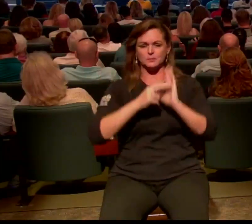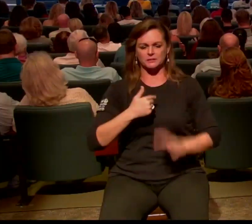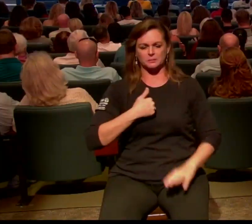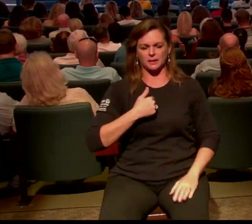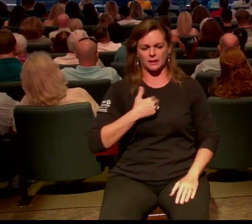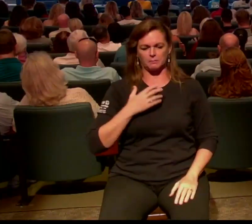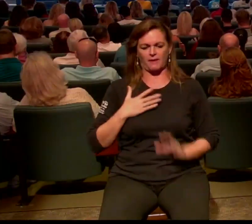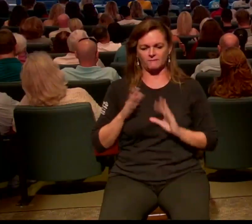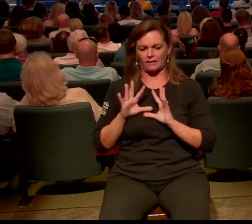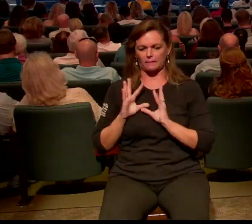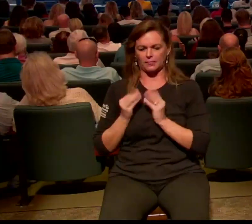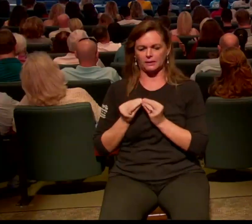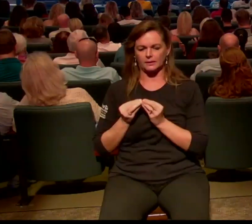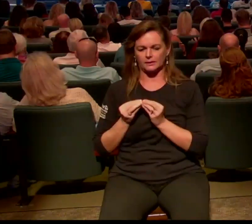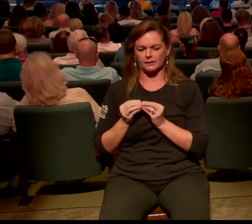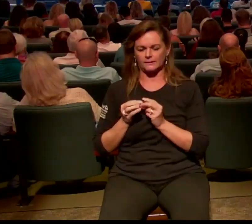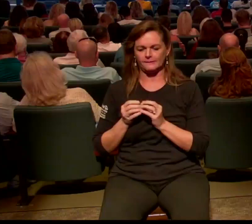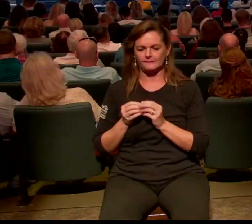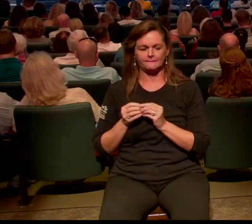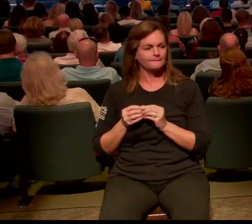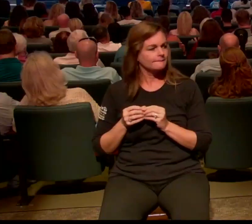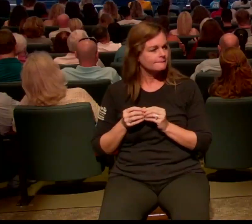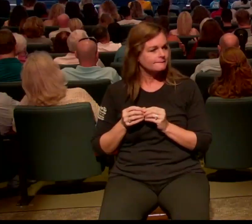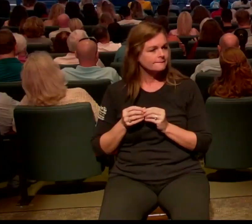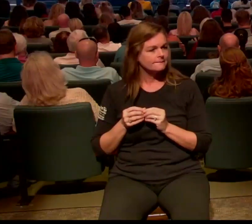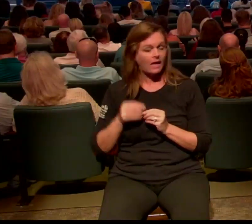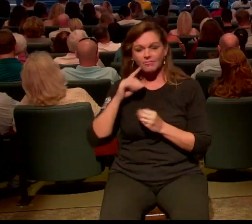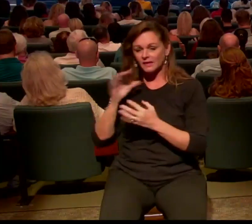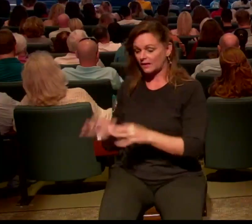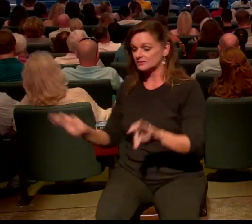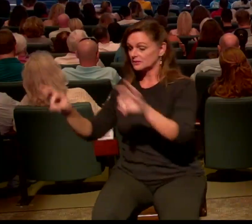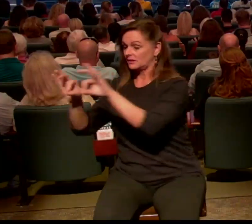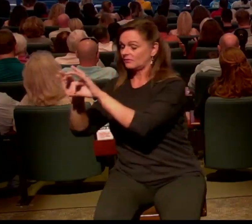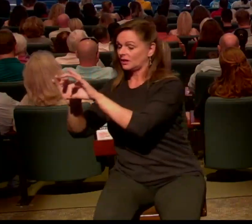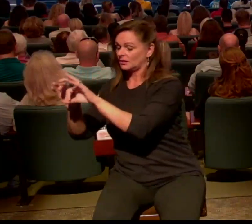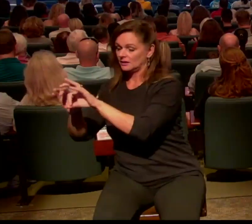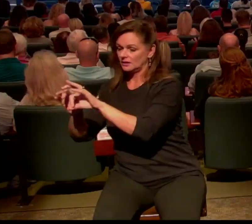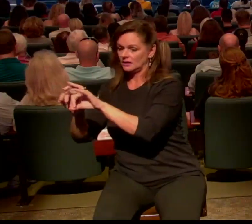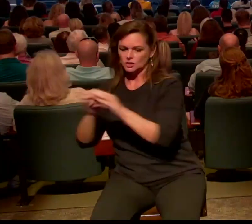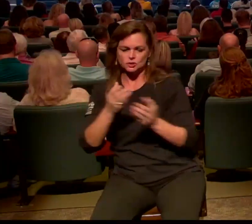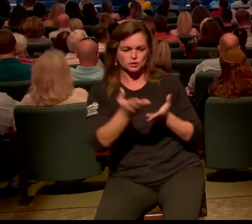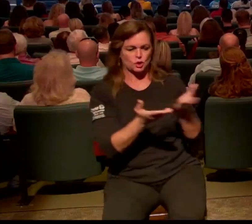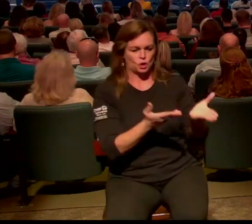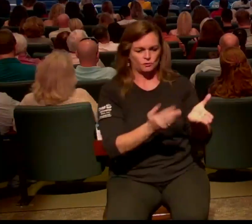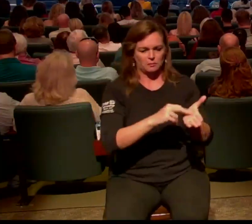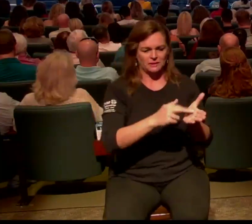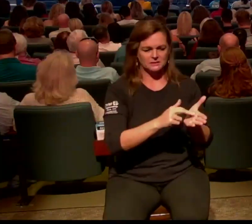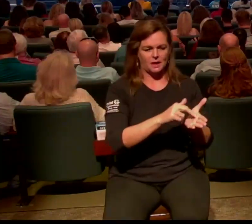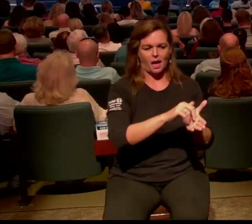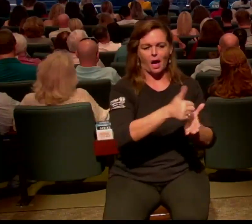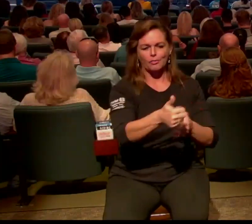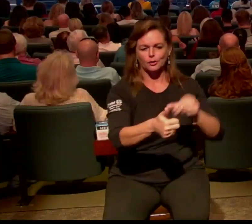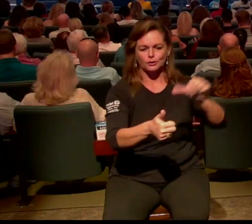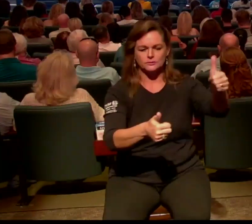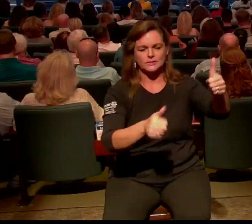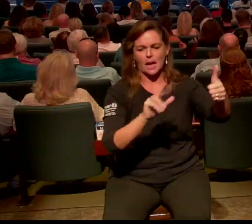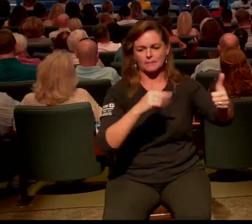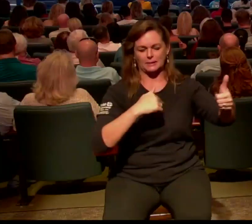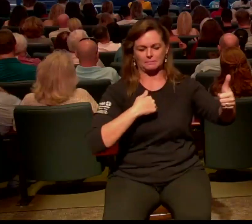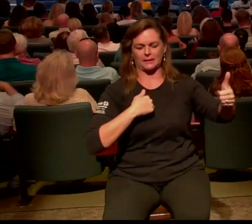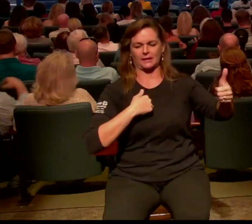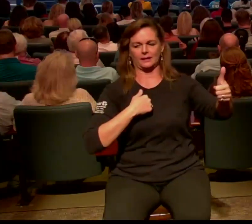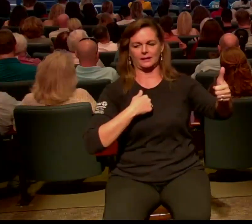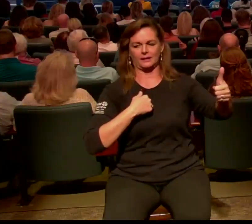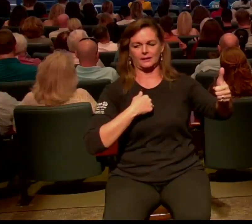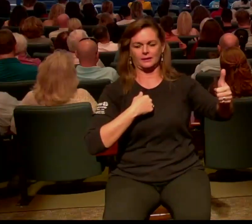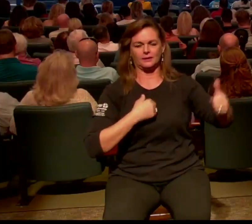when we think of significance, when we think of serving others, it's about others. And I have met, and I'll bet you have too, I've met a